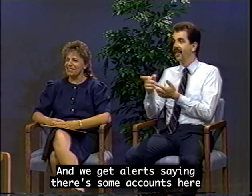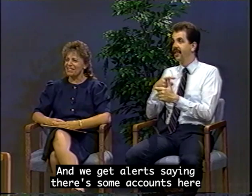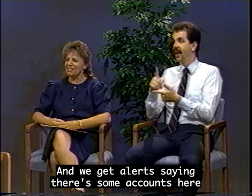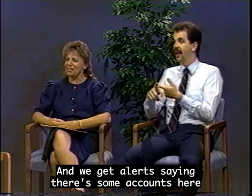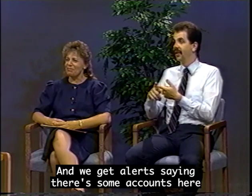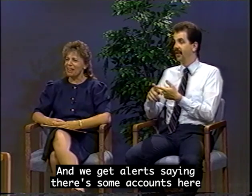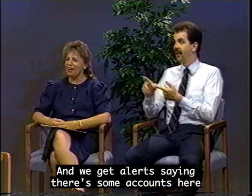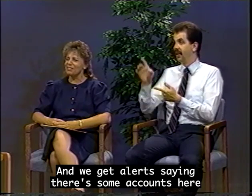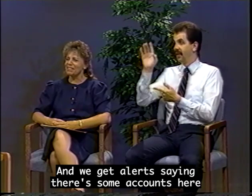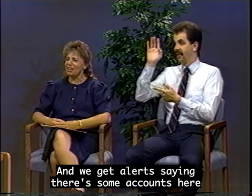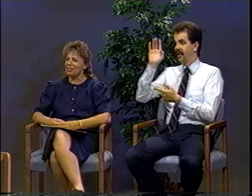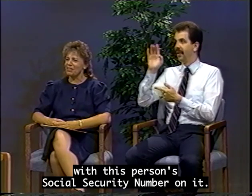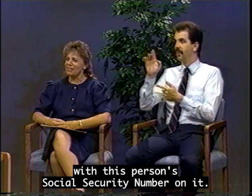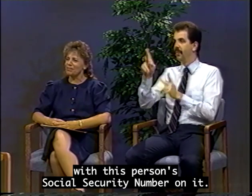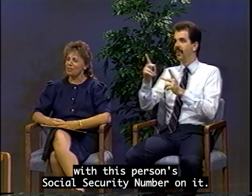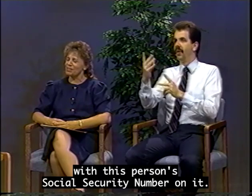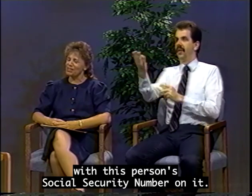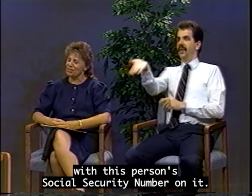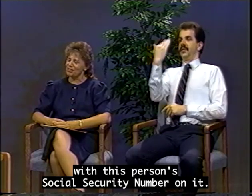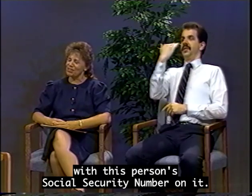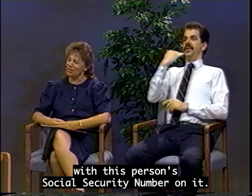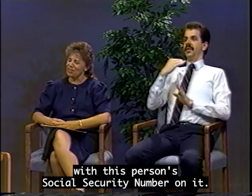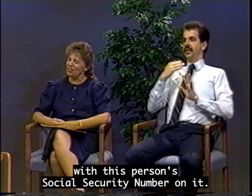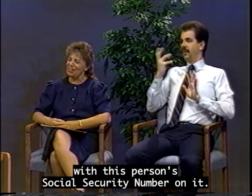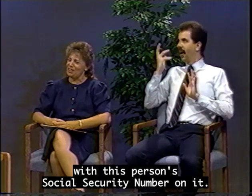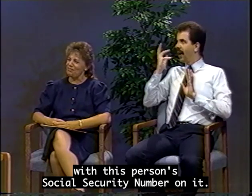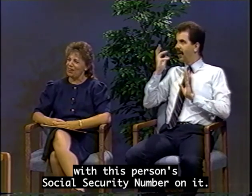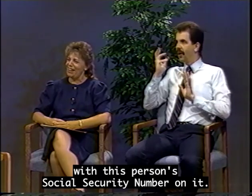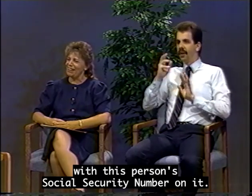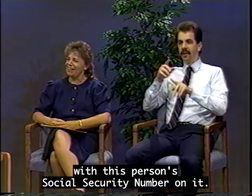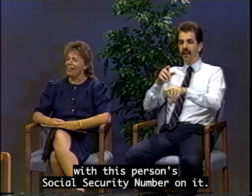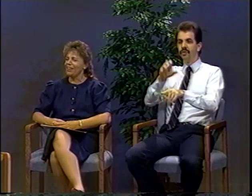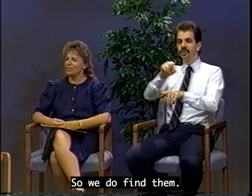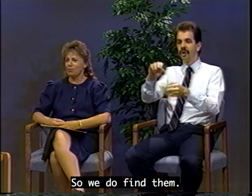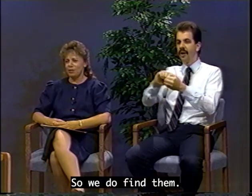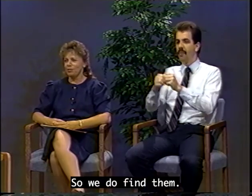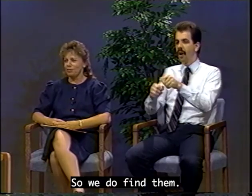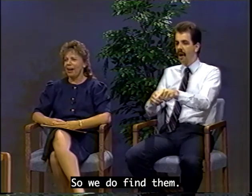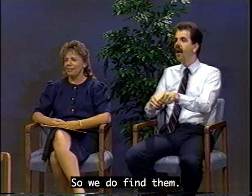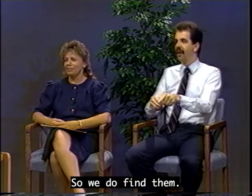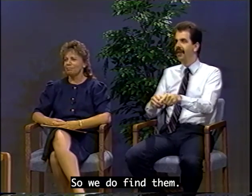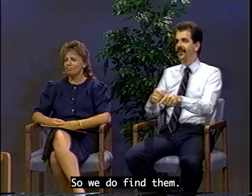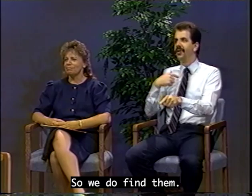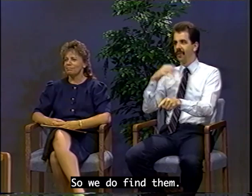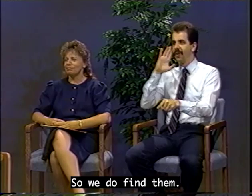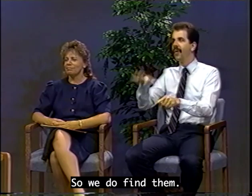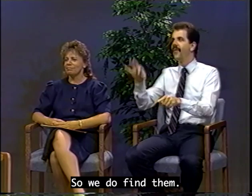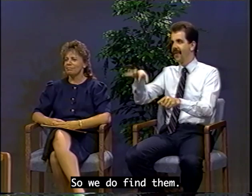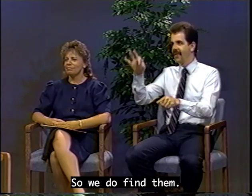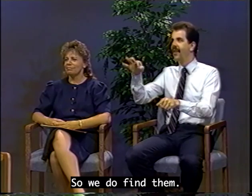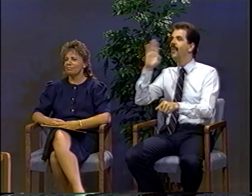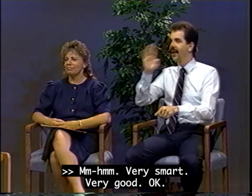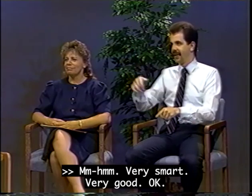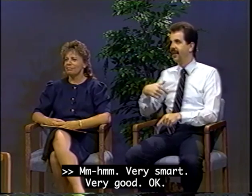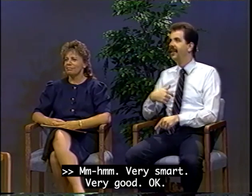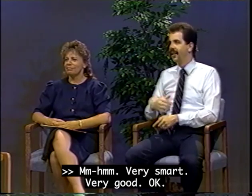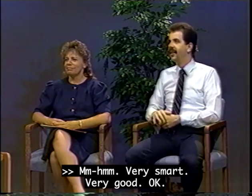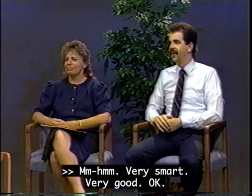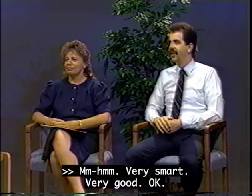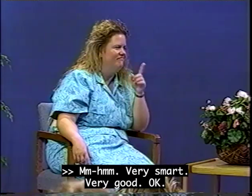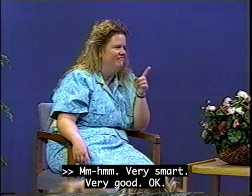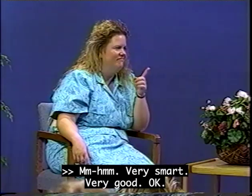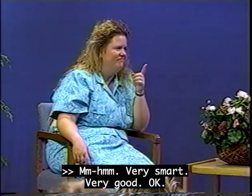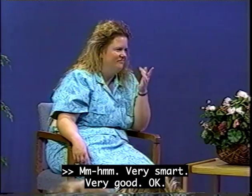saying there's some accounts here with this person's Social Security number on it. So we do find them.